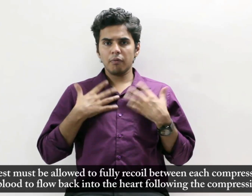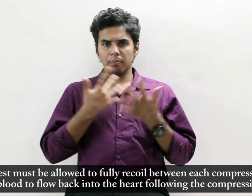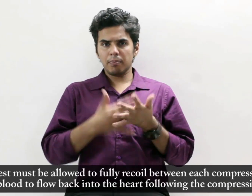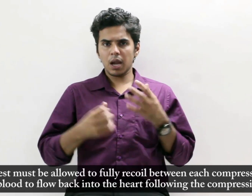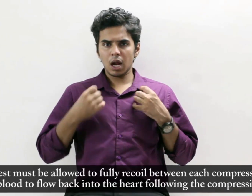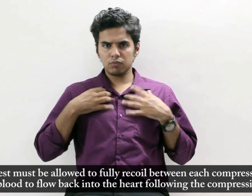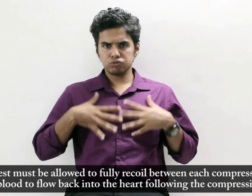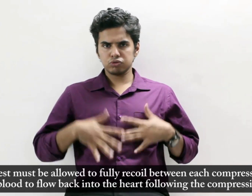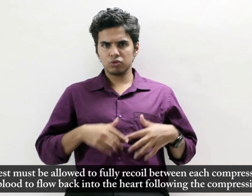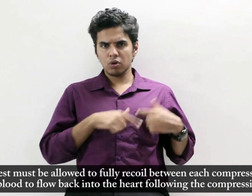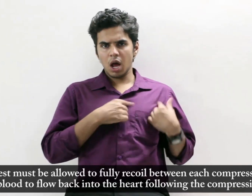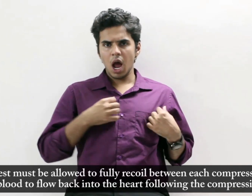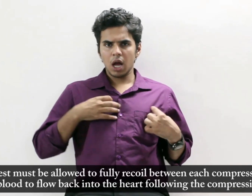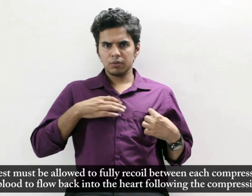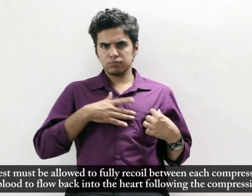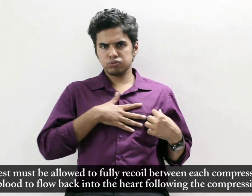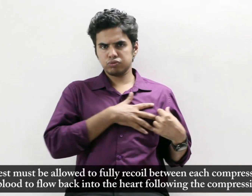heart following the compression.